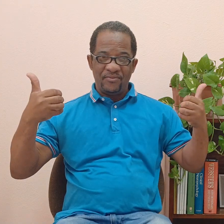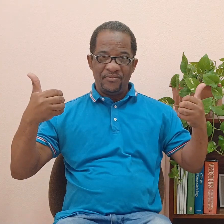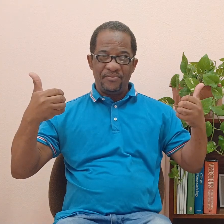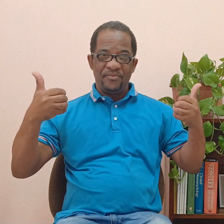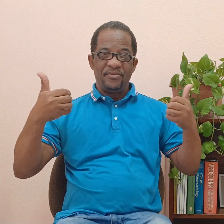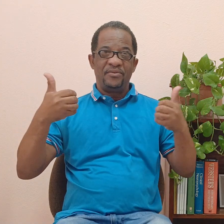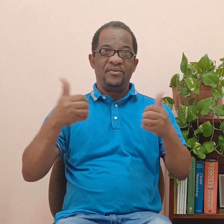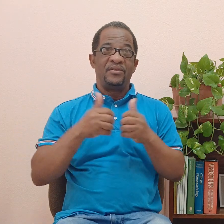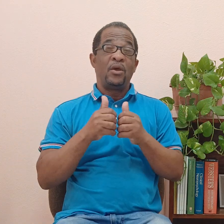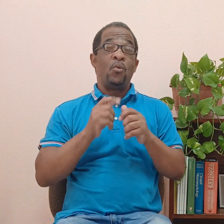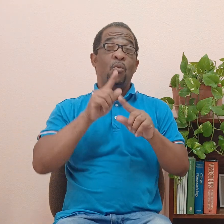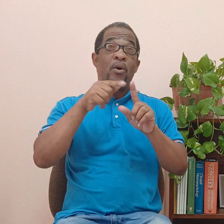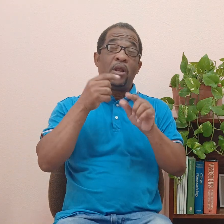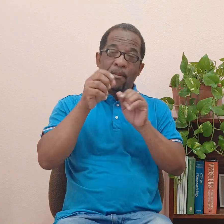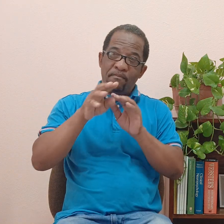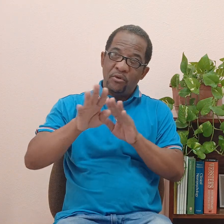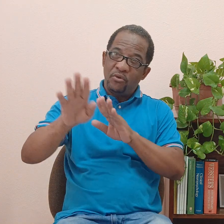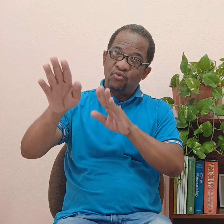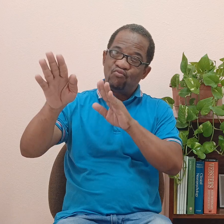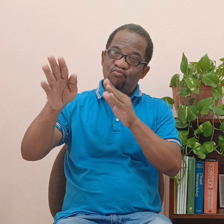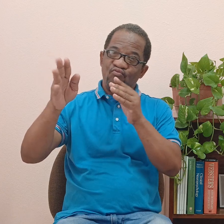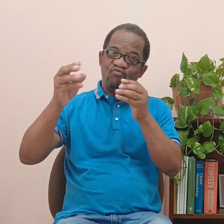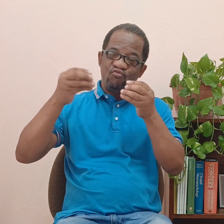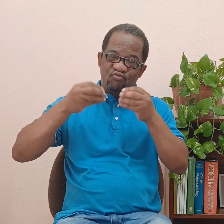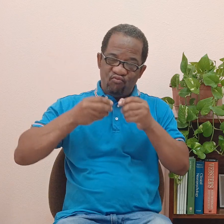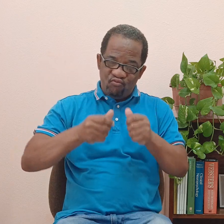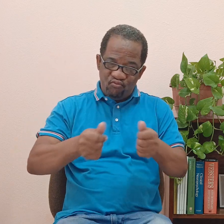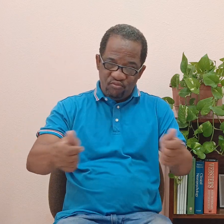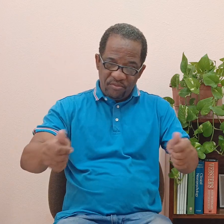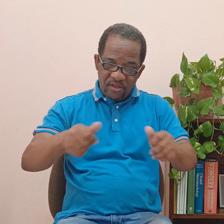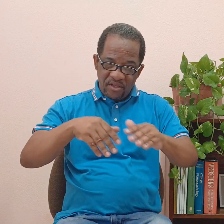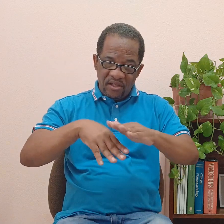when the mountains crumble into the center of the sea.